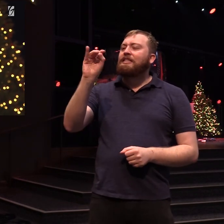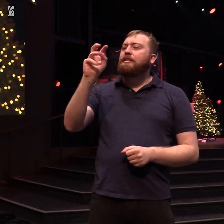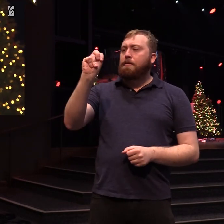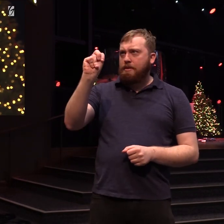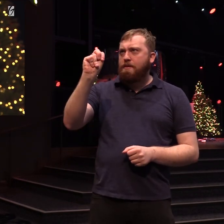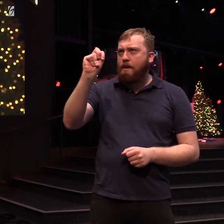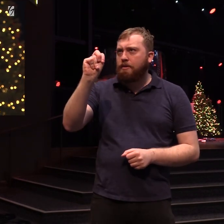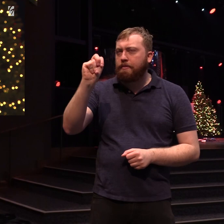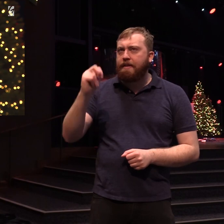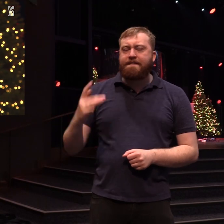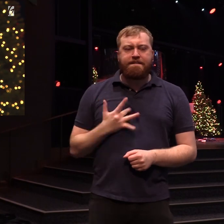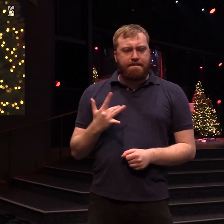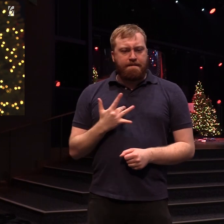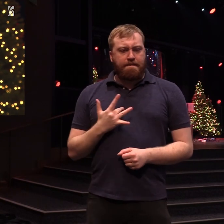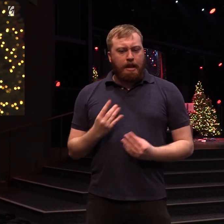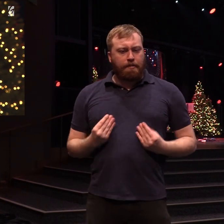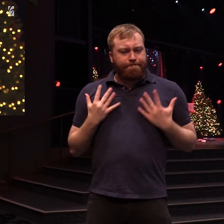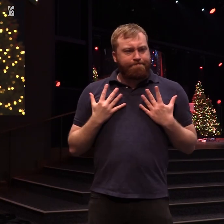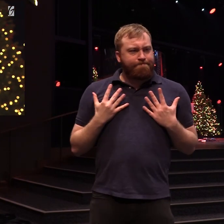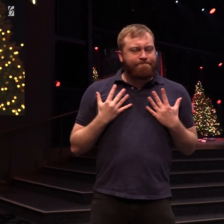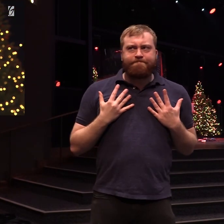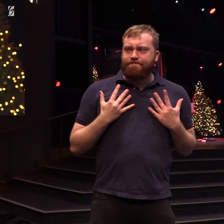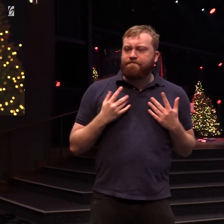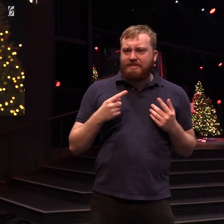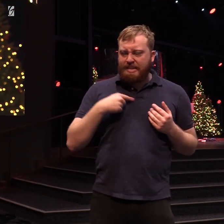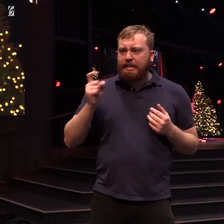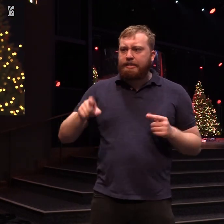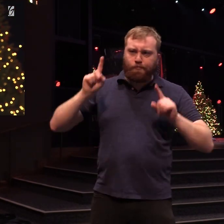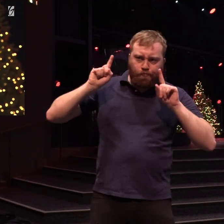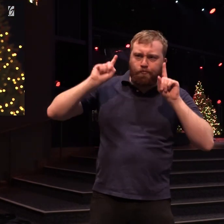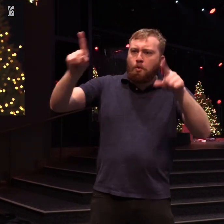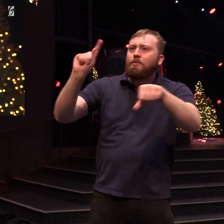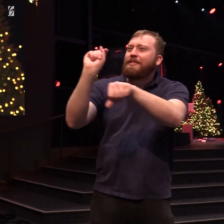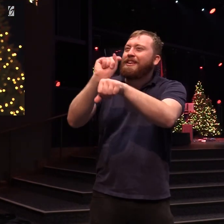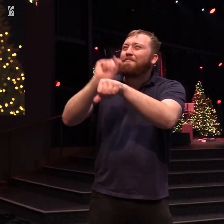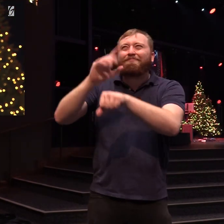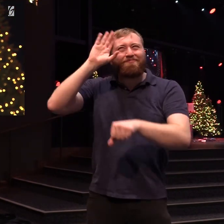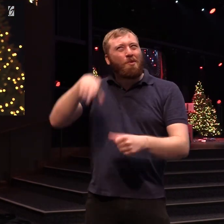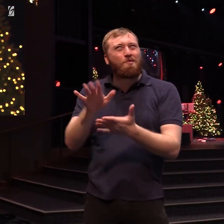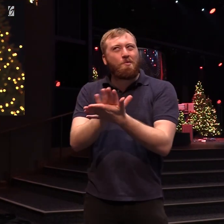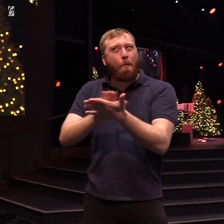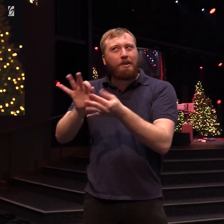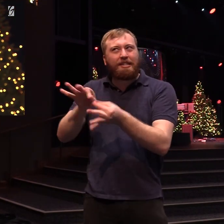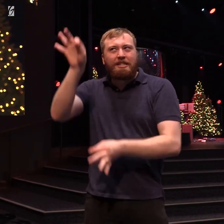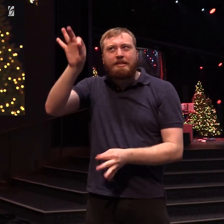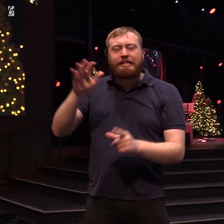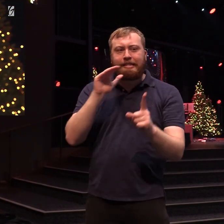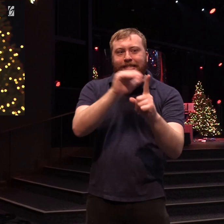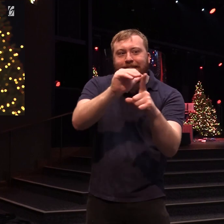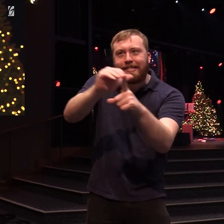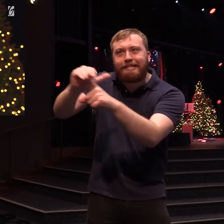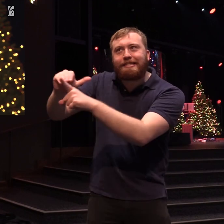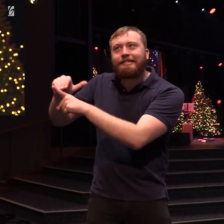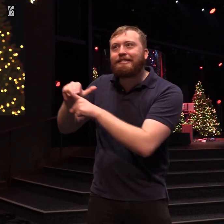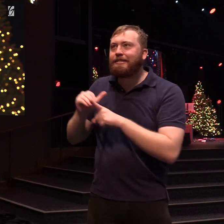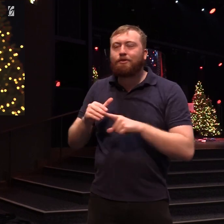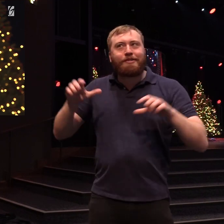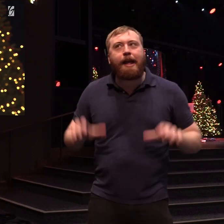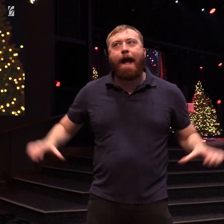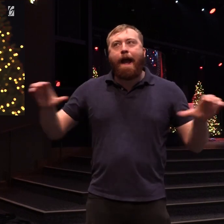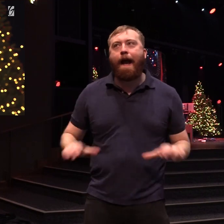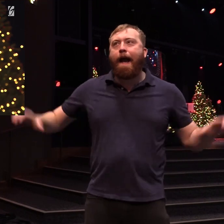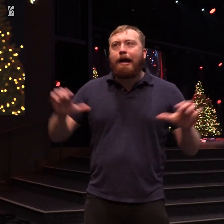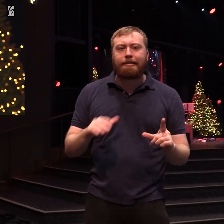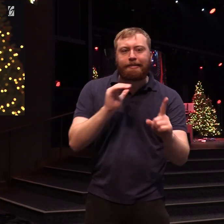the Spirit to the temple. Are you noticing how the Holy Spirit is so active in the promptings and leadings of the